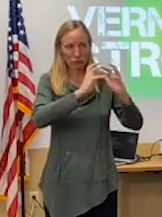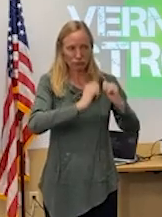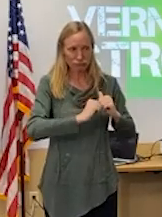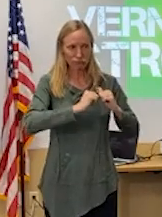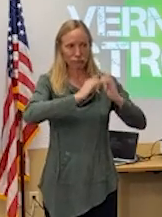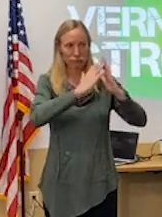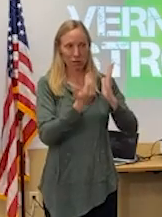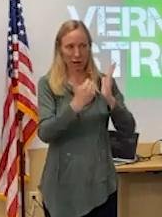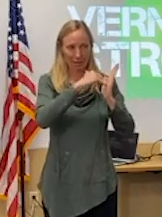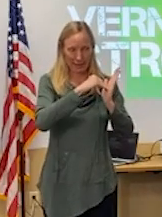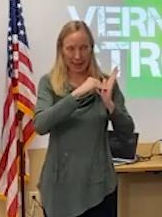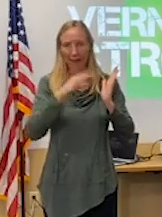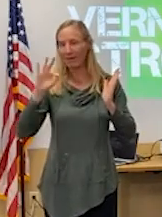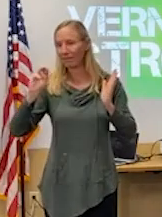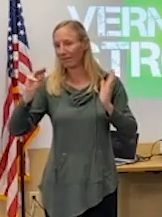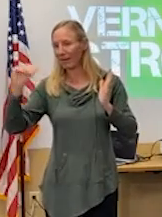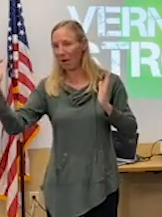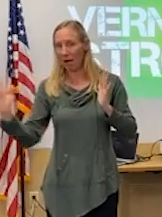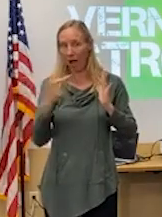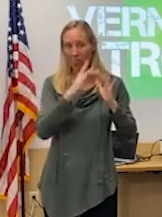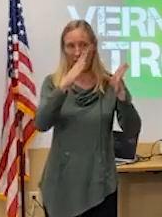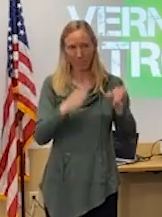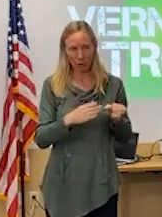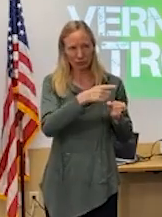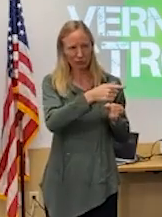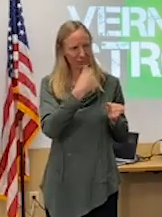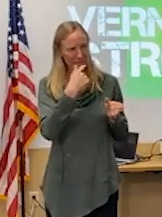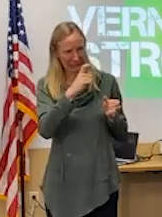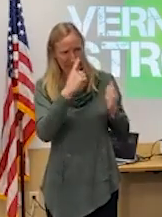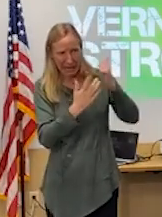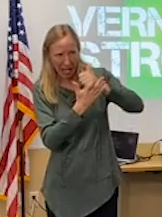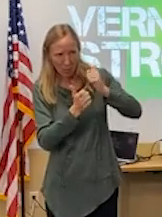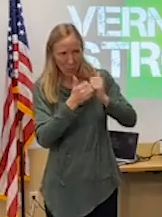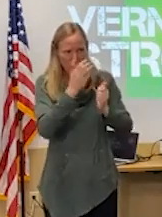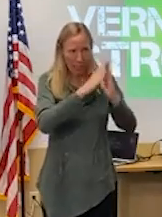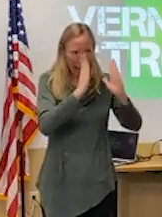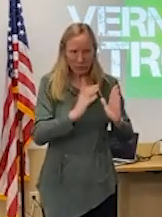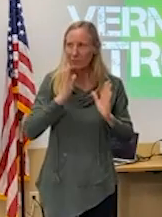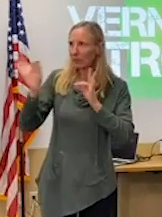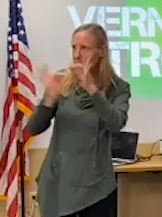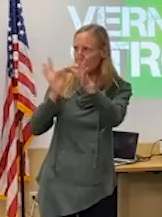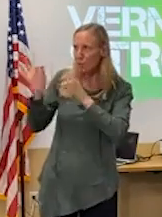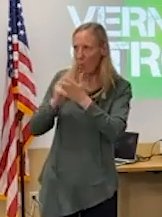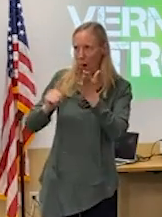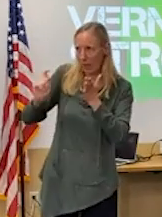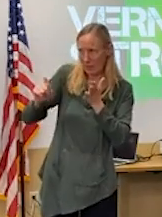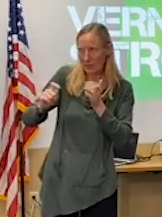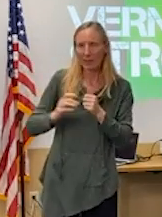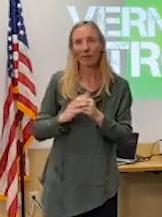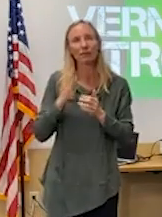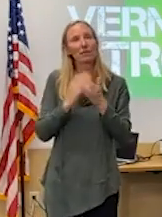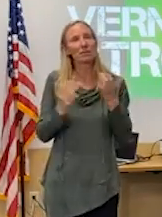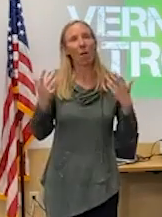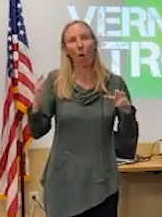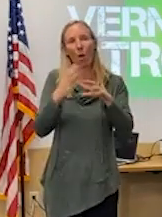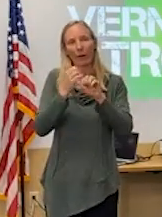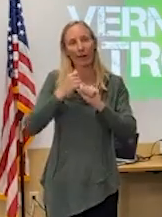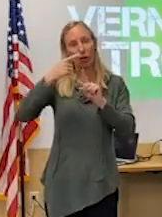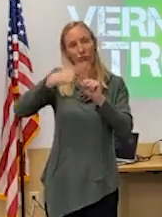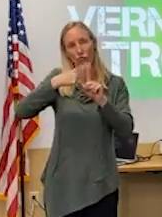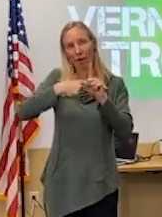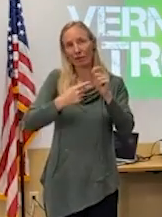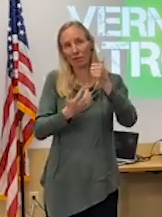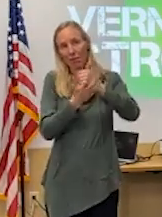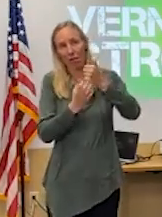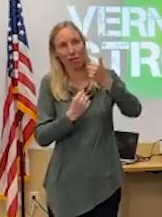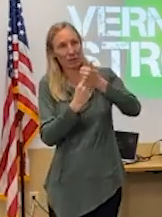need assistance with housing. Many of them are already receiving rental assistance, and